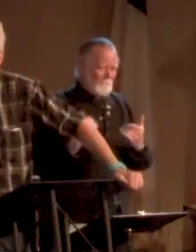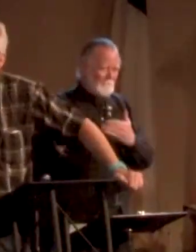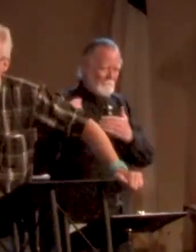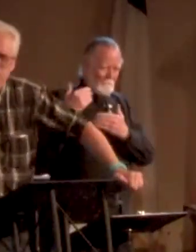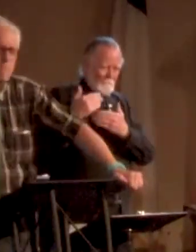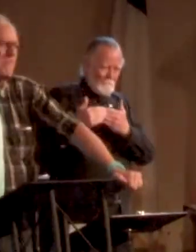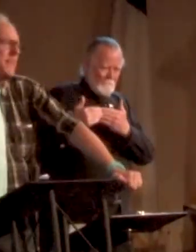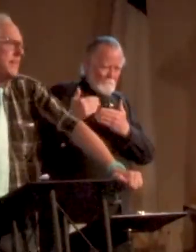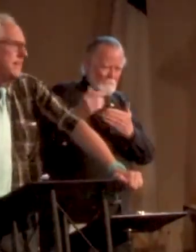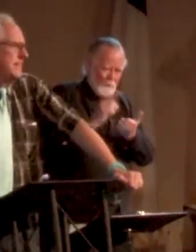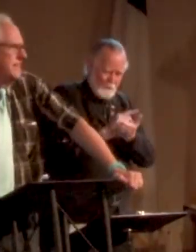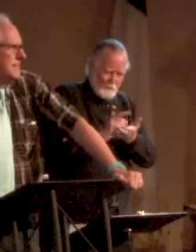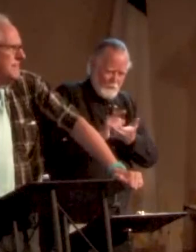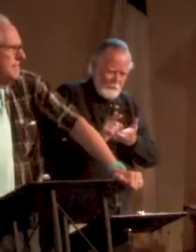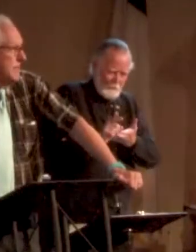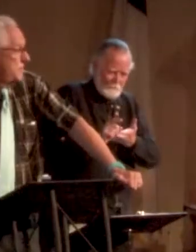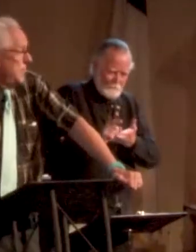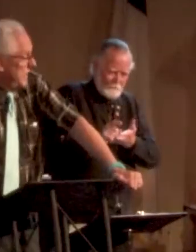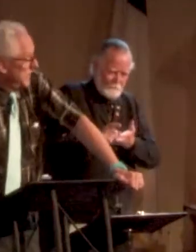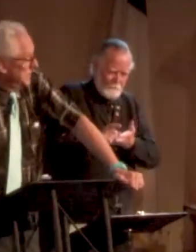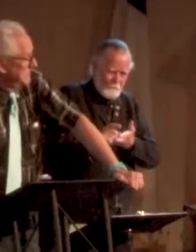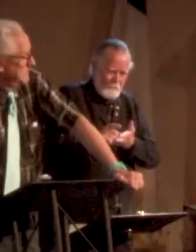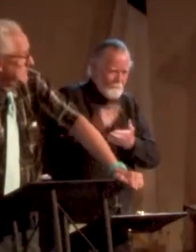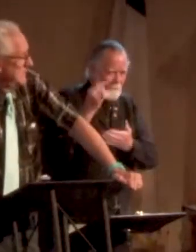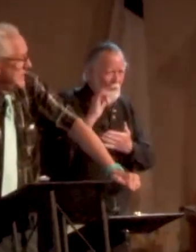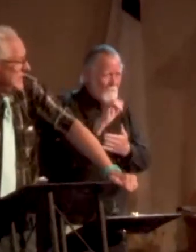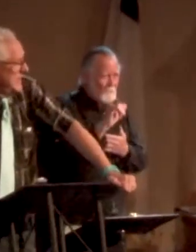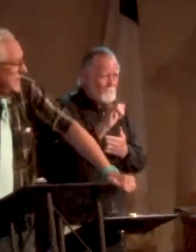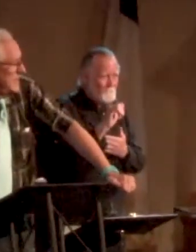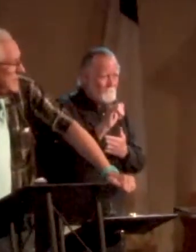week to come and forever.